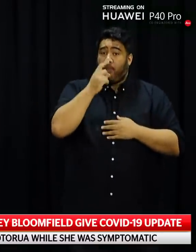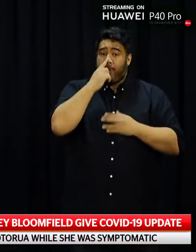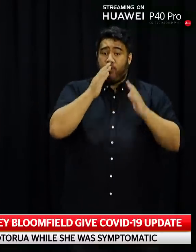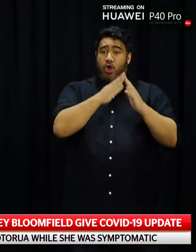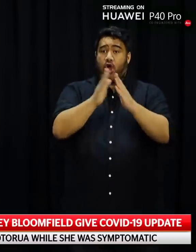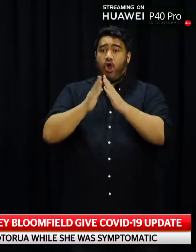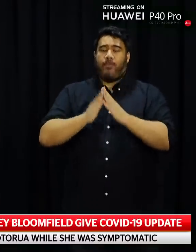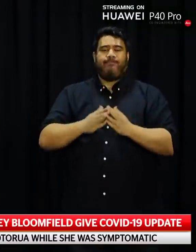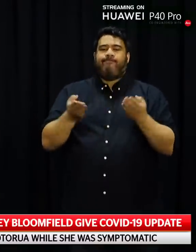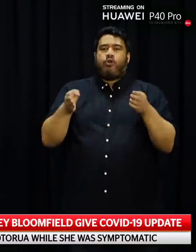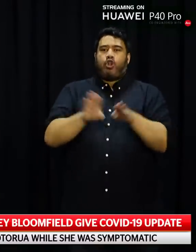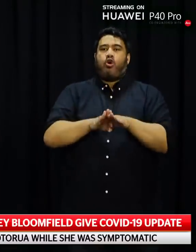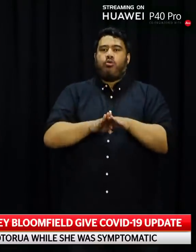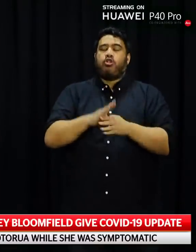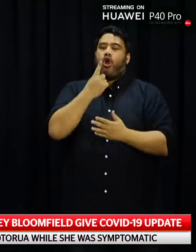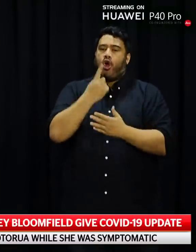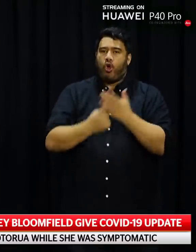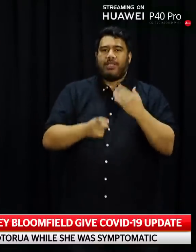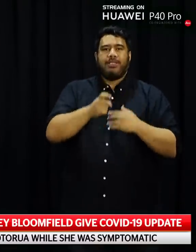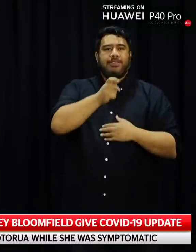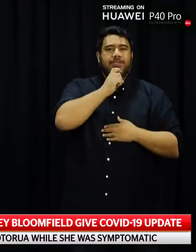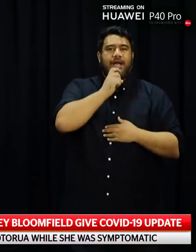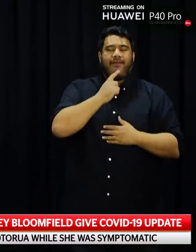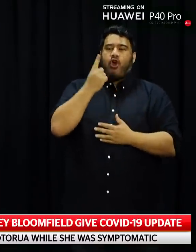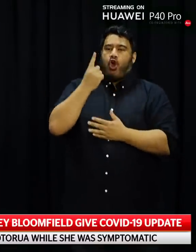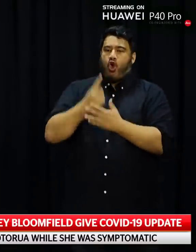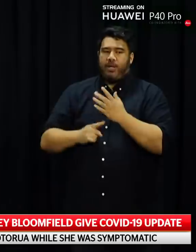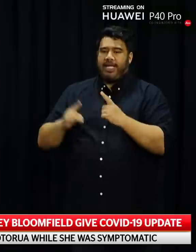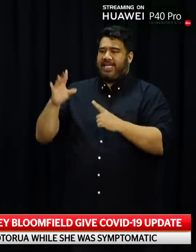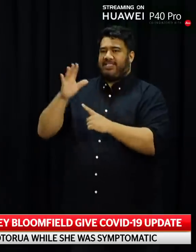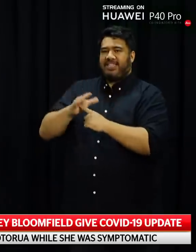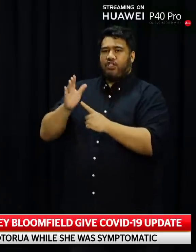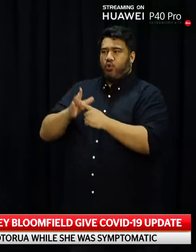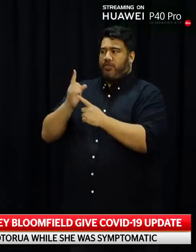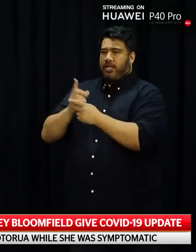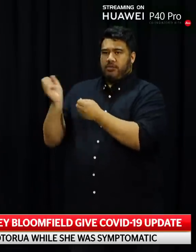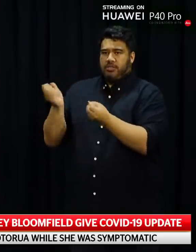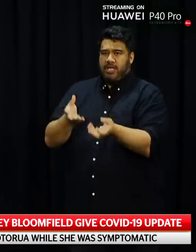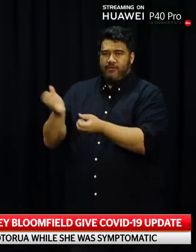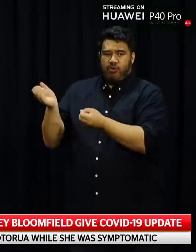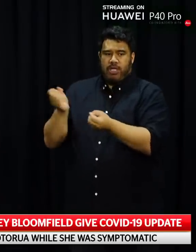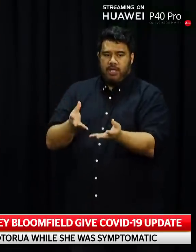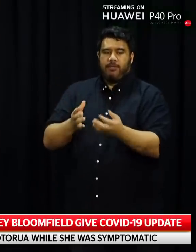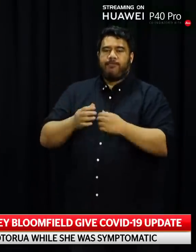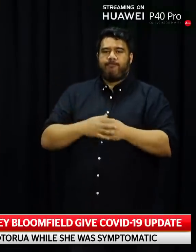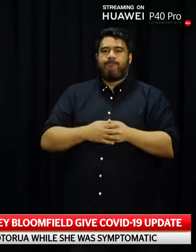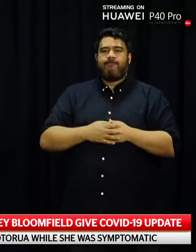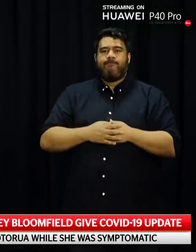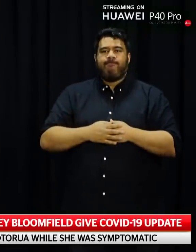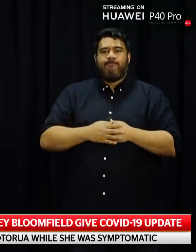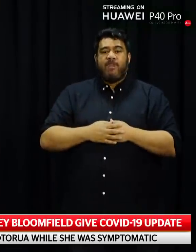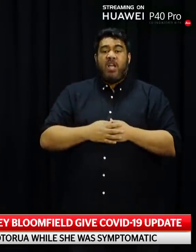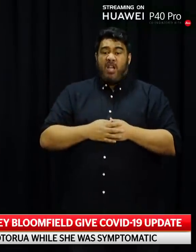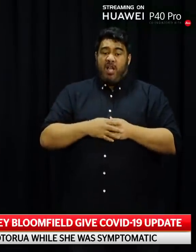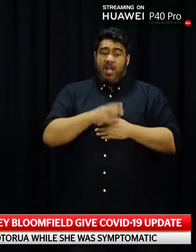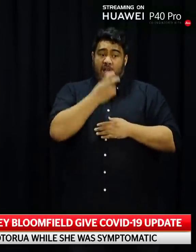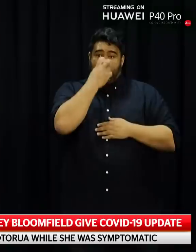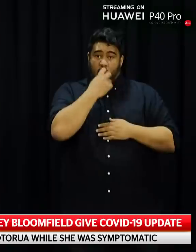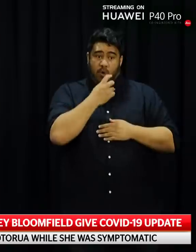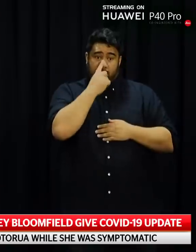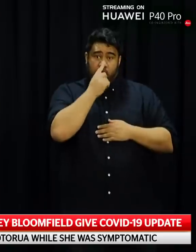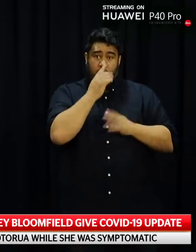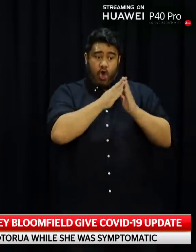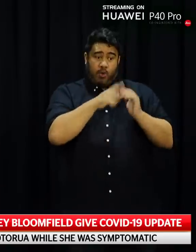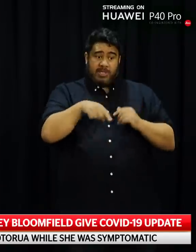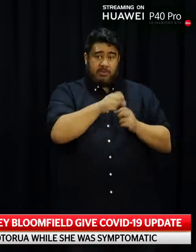to everyone but staff and essential deliveries from noon today. This is something that the sector themselves has felt